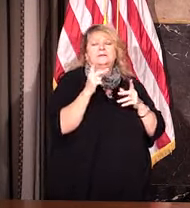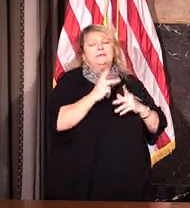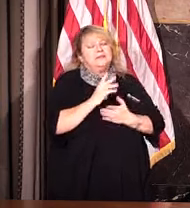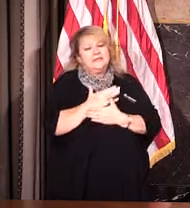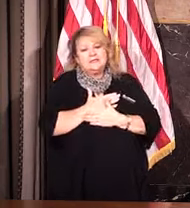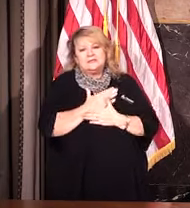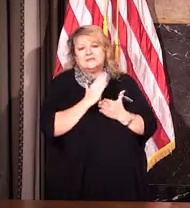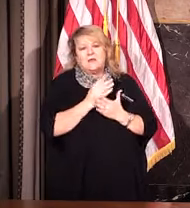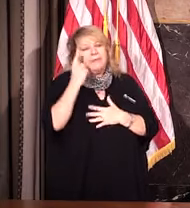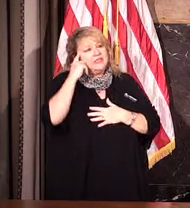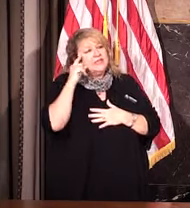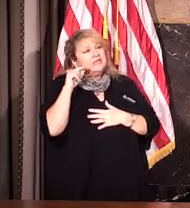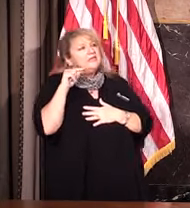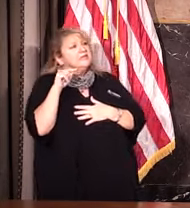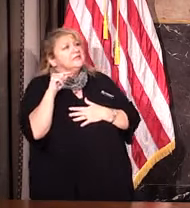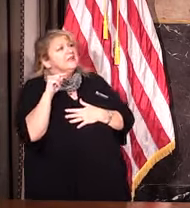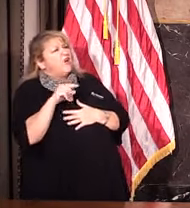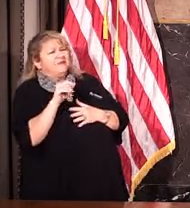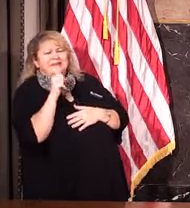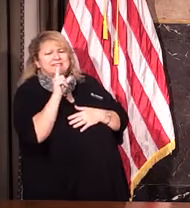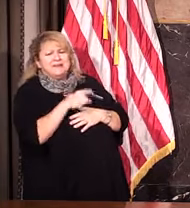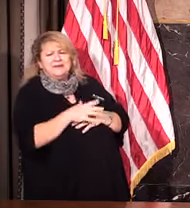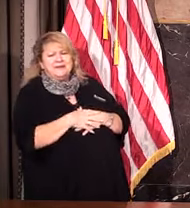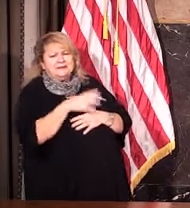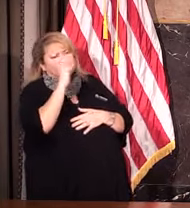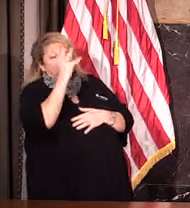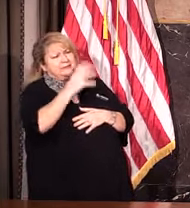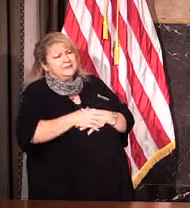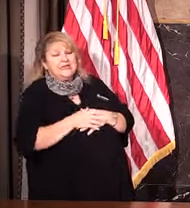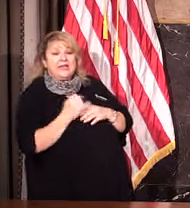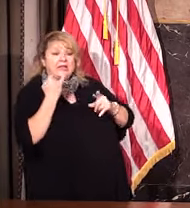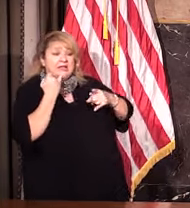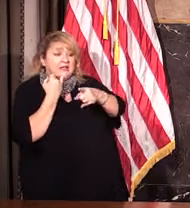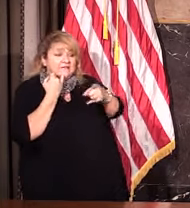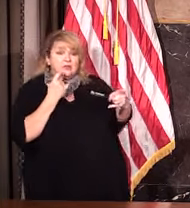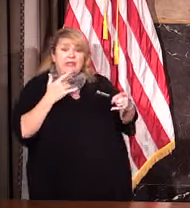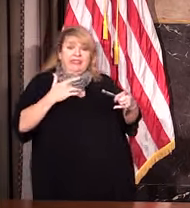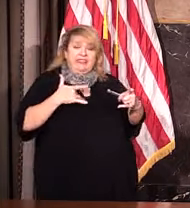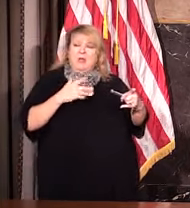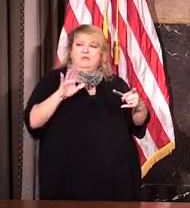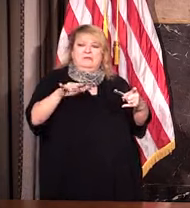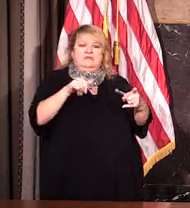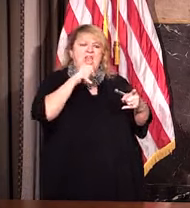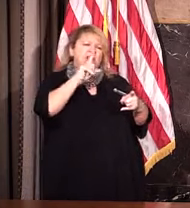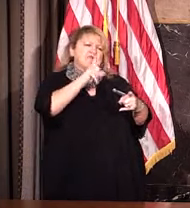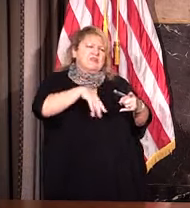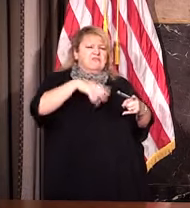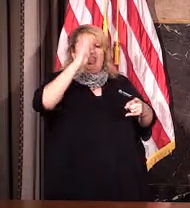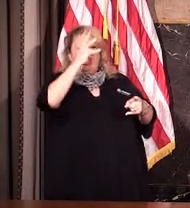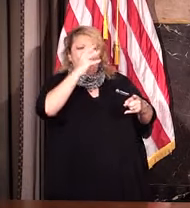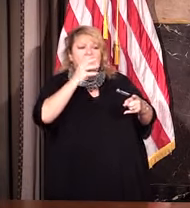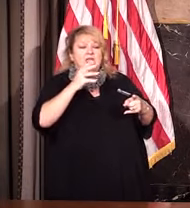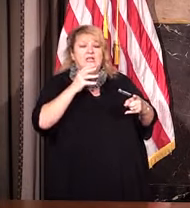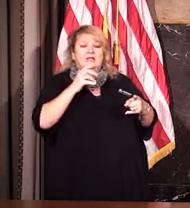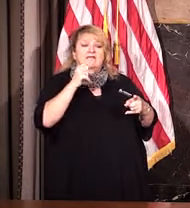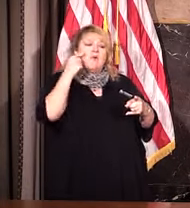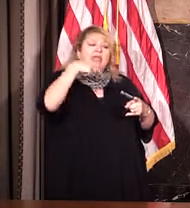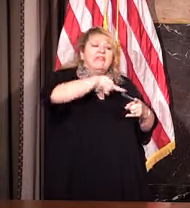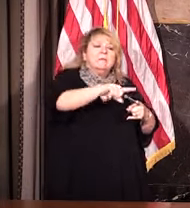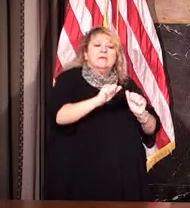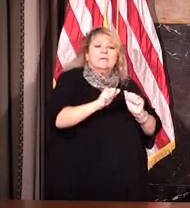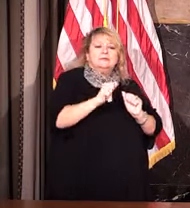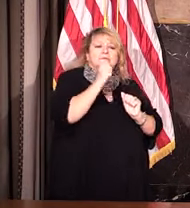but I accept and give grace to those who use that as a coping mechanism in order to really be able to live their day every